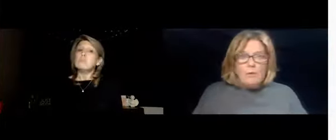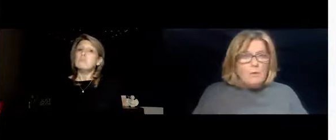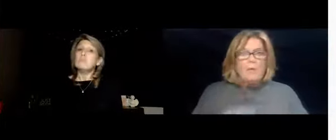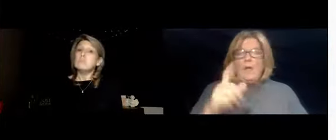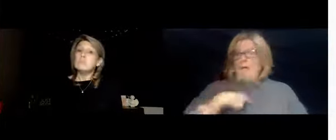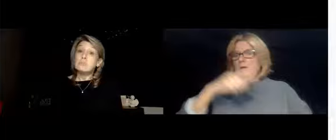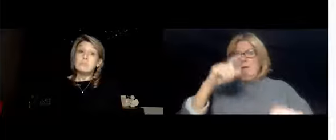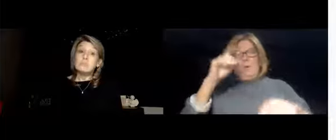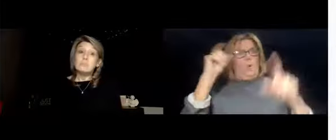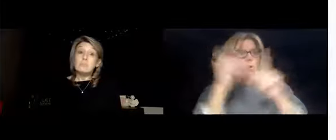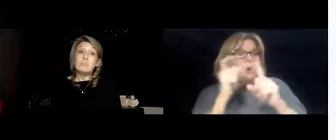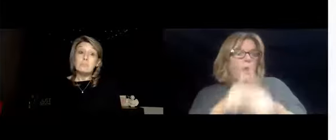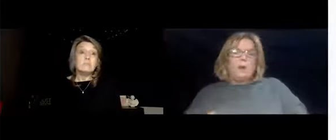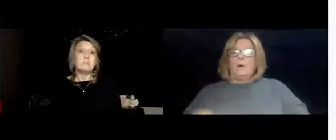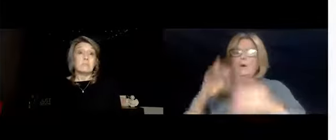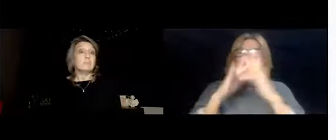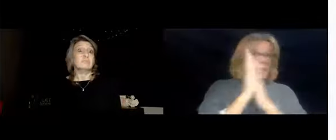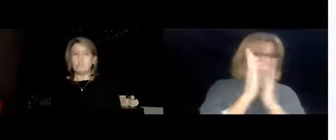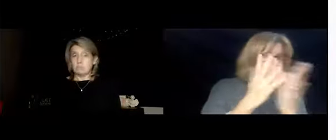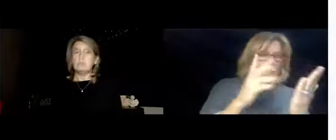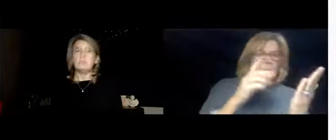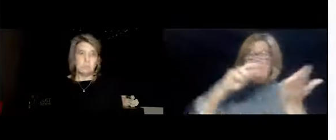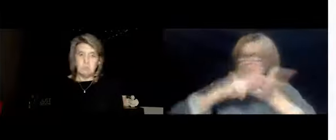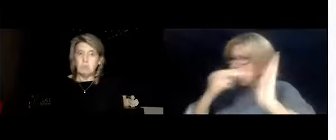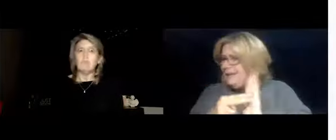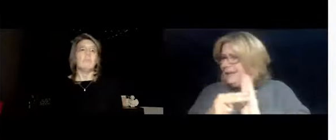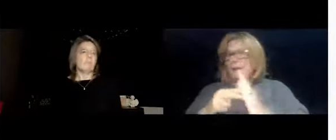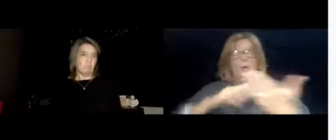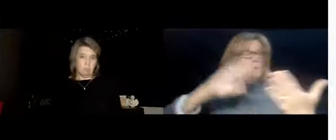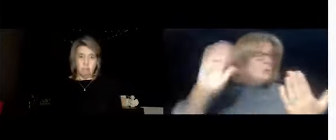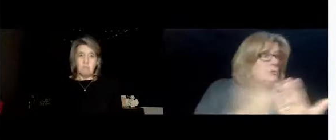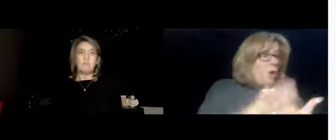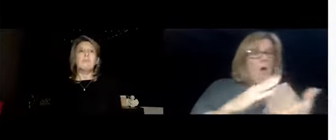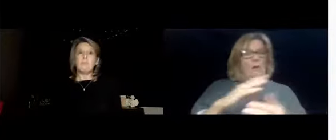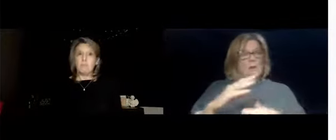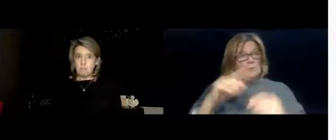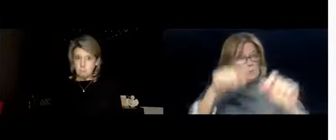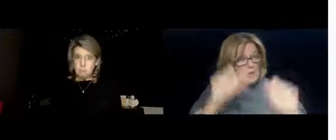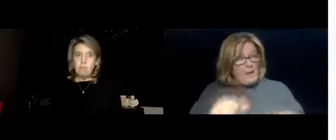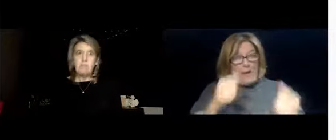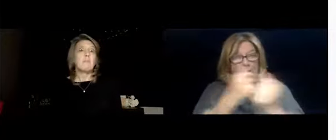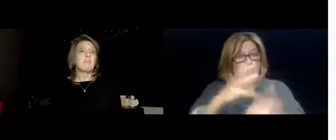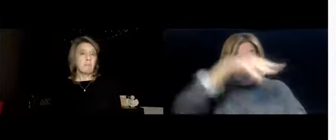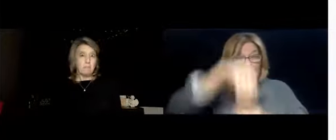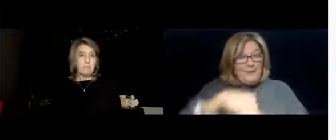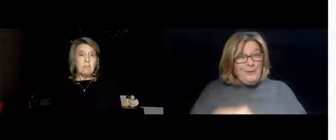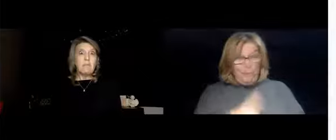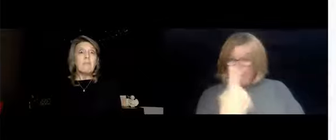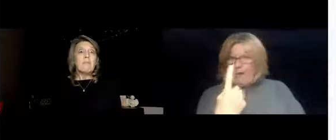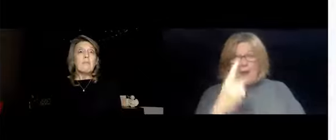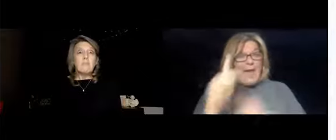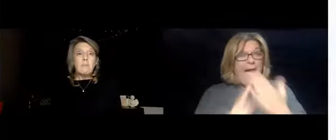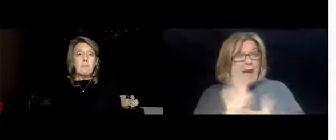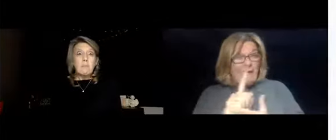and difficult. I think it's the hardest of all interpreting, as far as the words, the Bible, the music. Oh